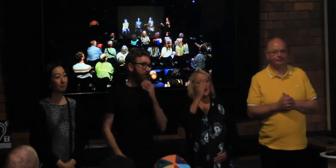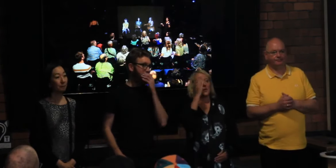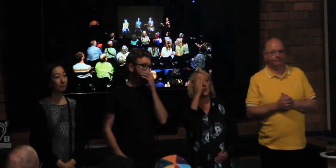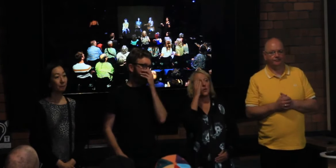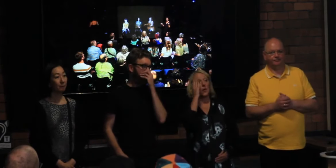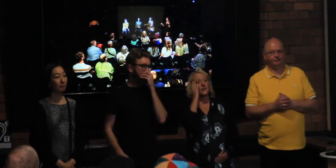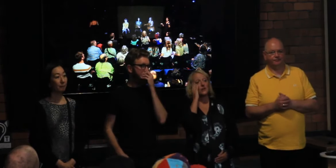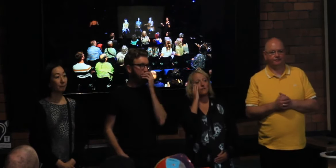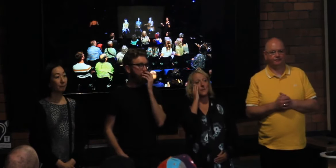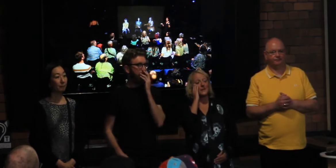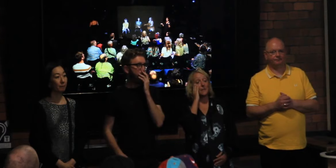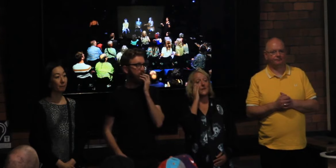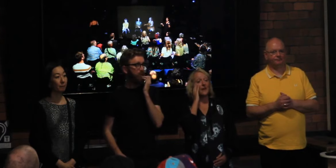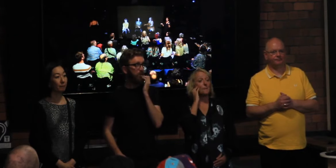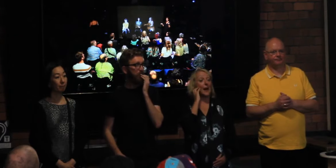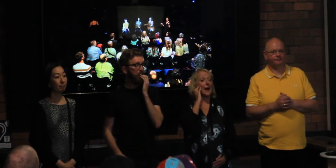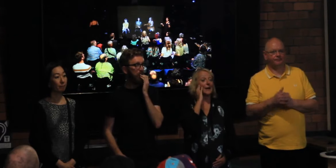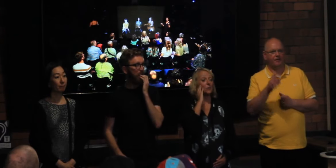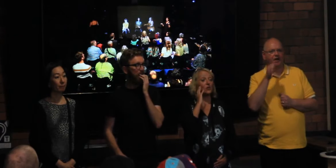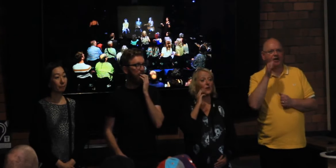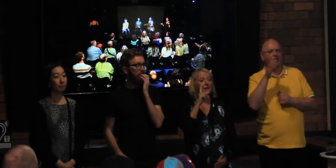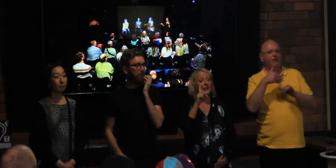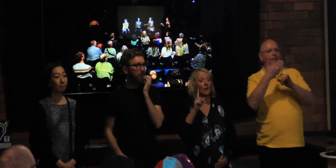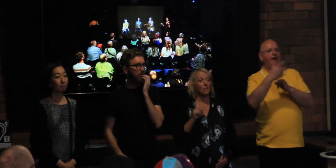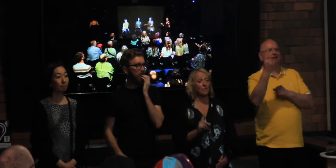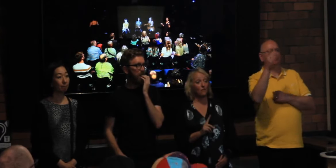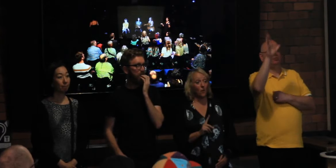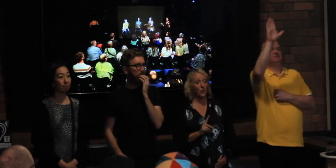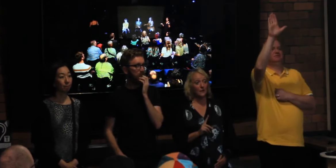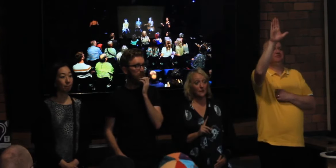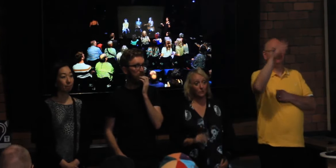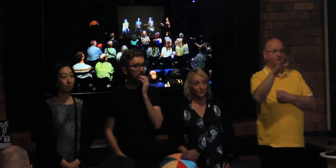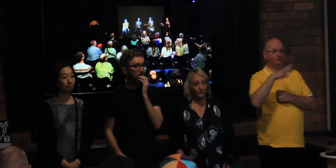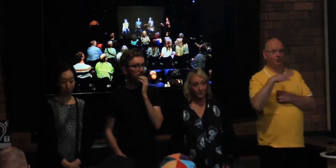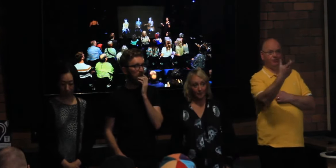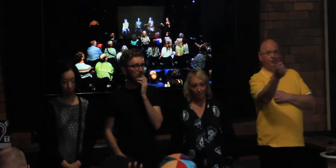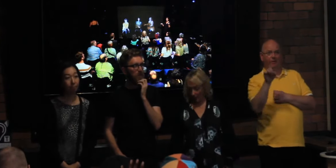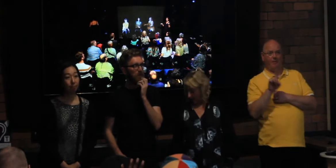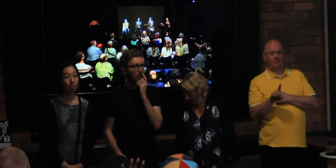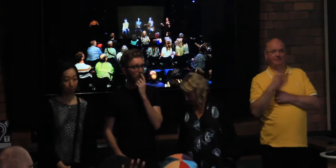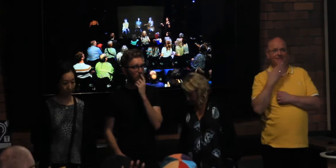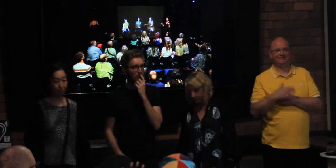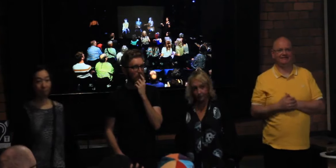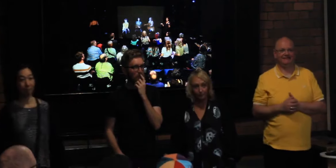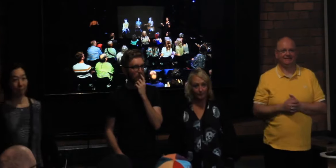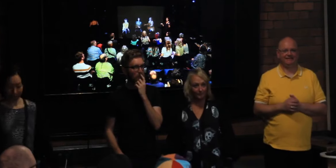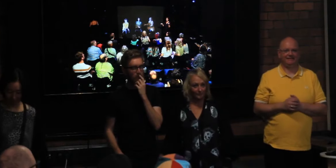There's a question from somebody at the back. Would you like to come forward?